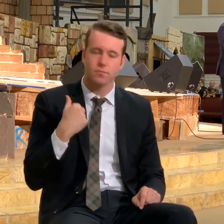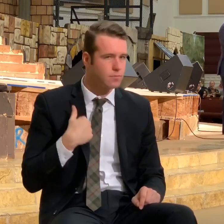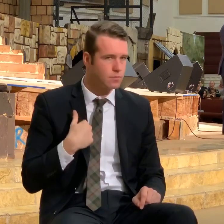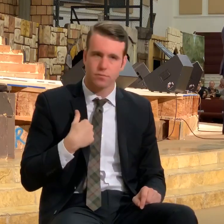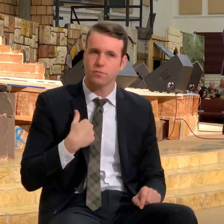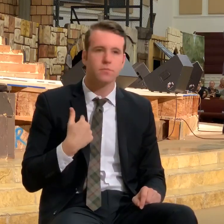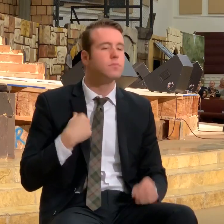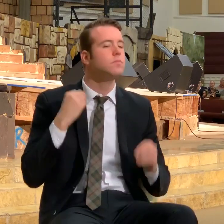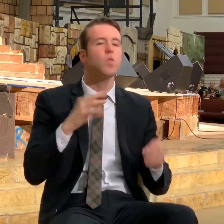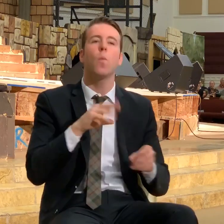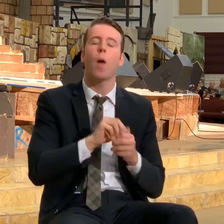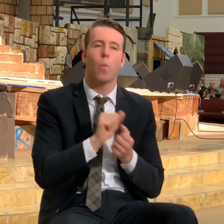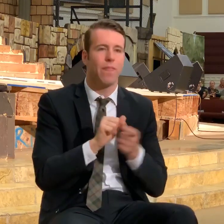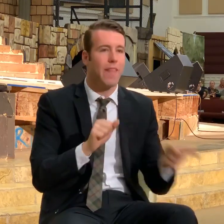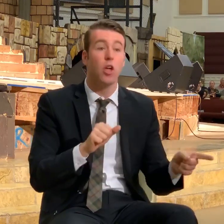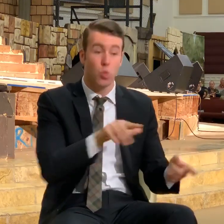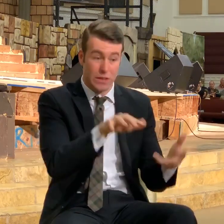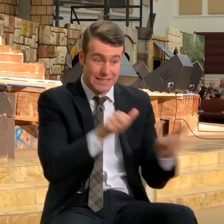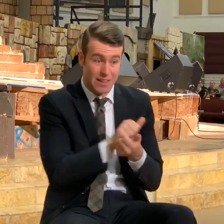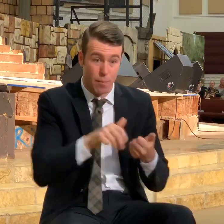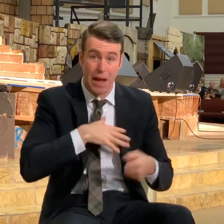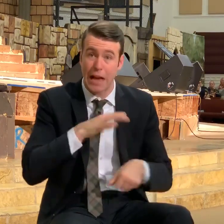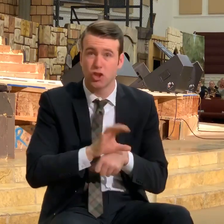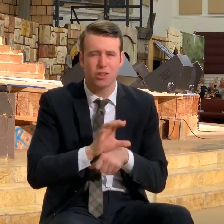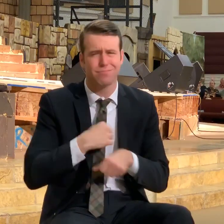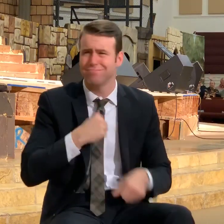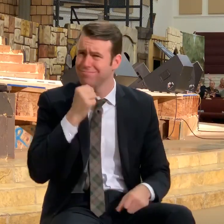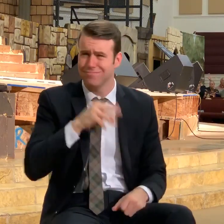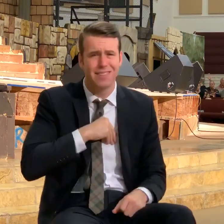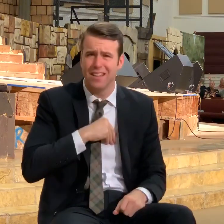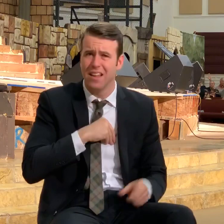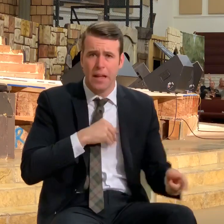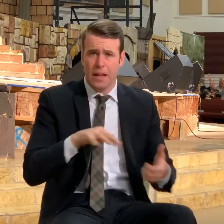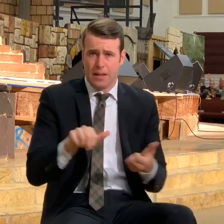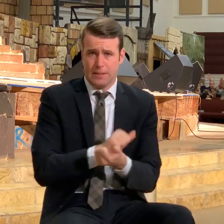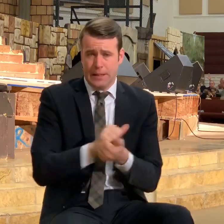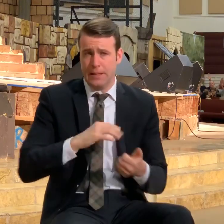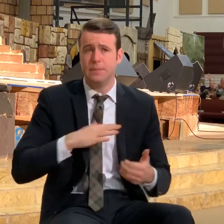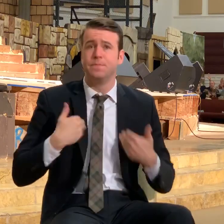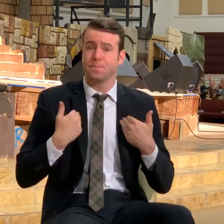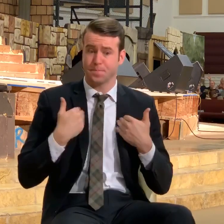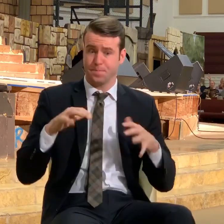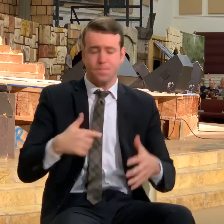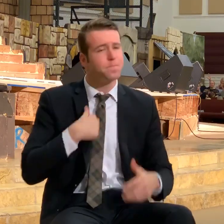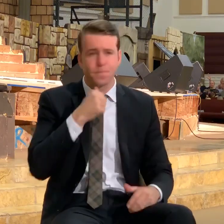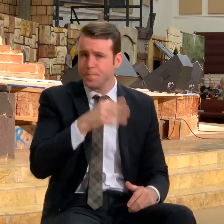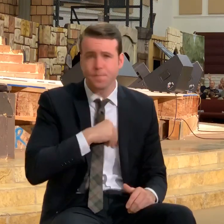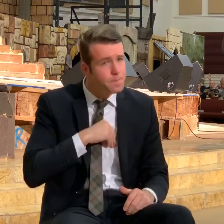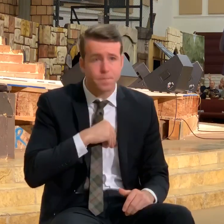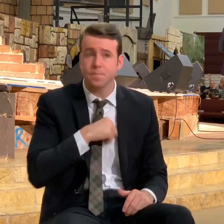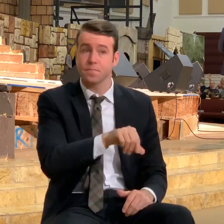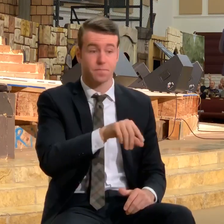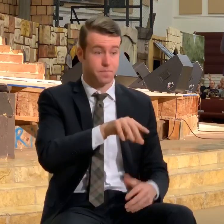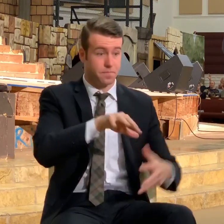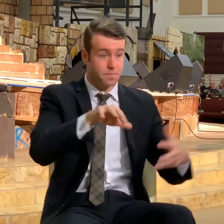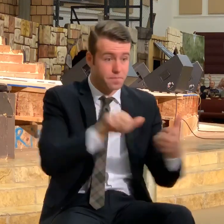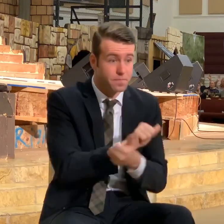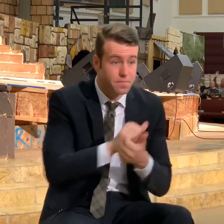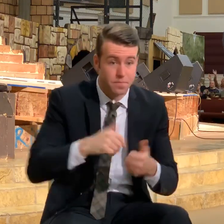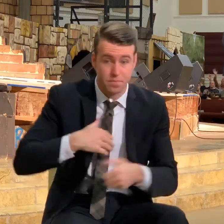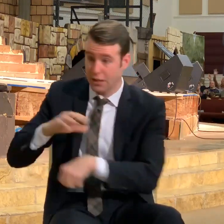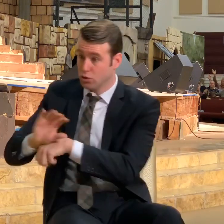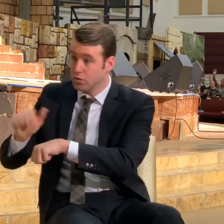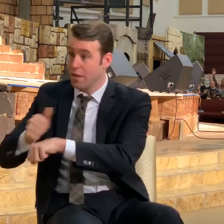I will have no part. You're not going to tear down my church. You're not going to tear down my youth group. You're not going to tear down the family of